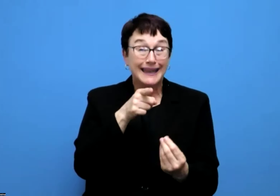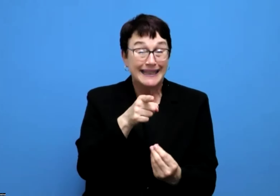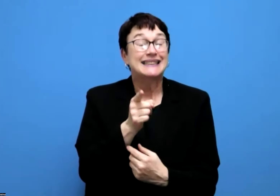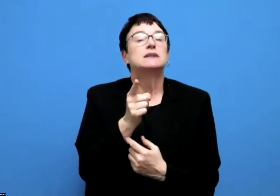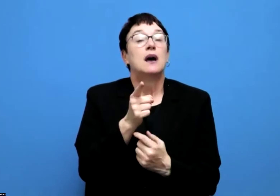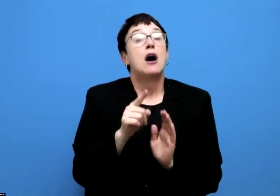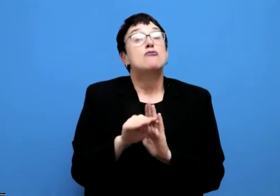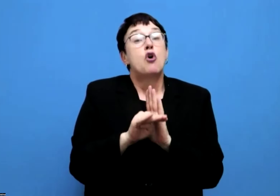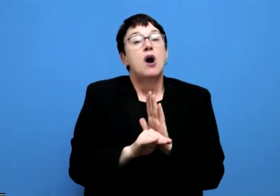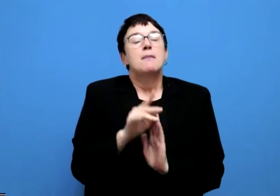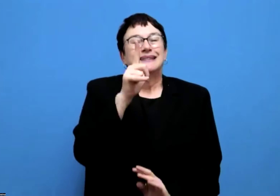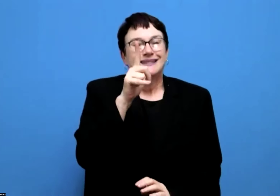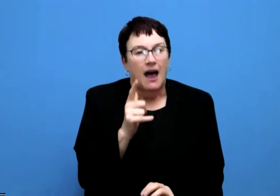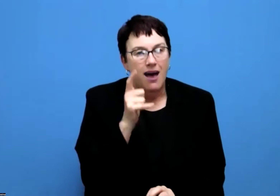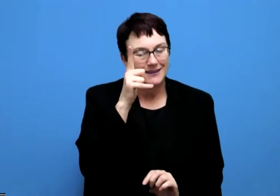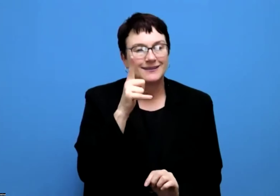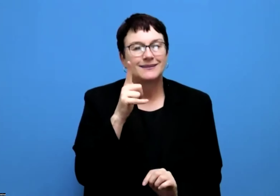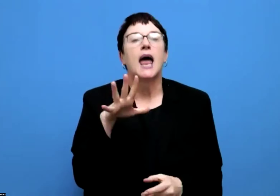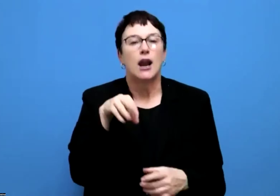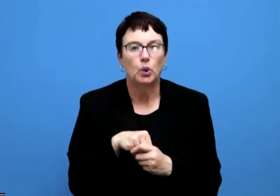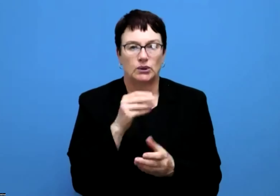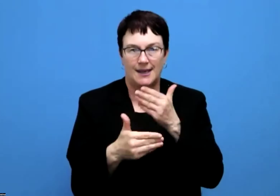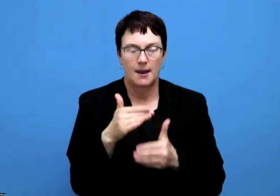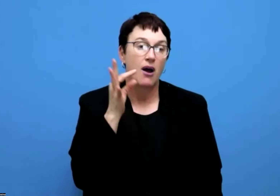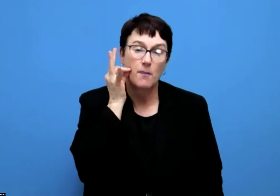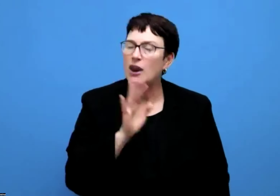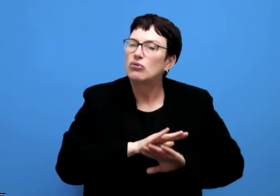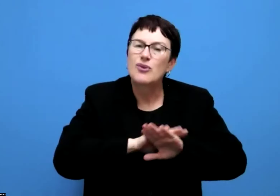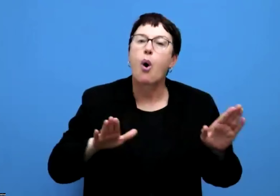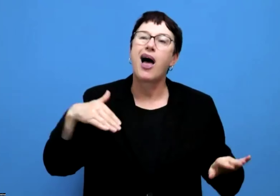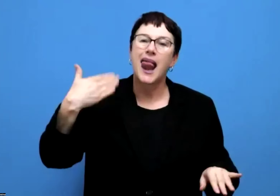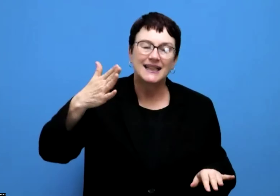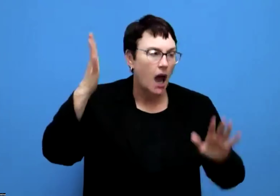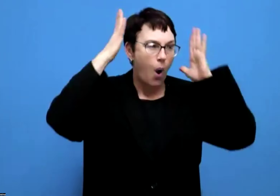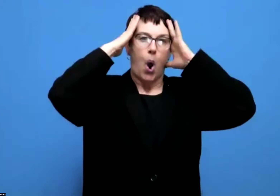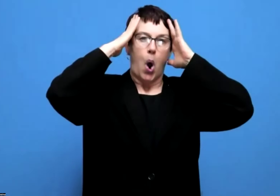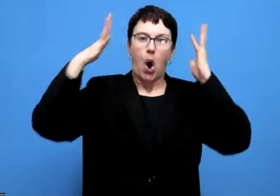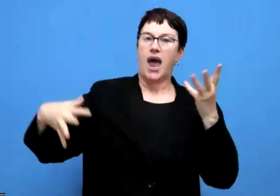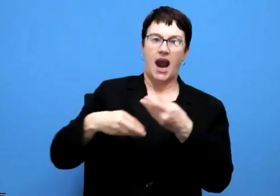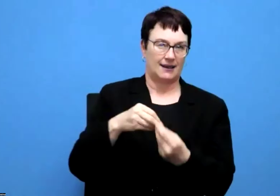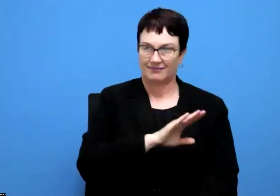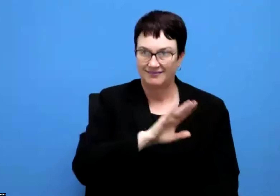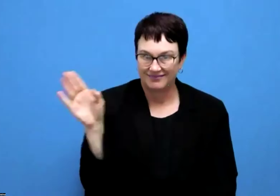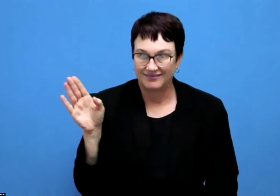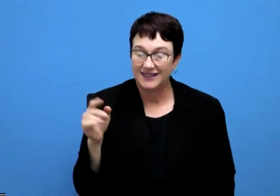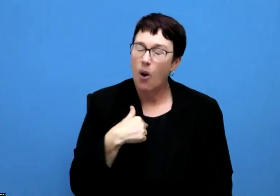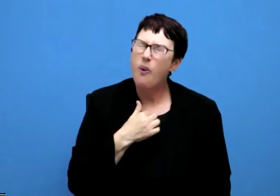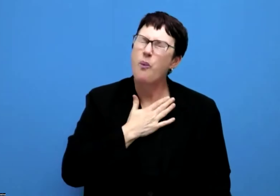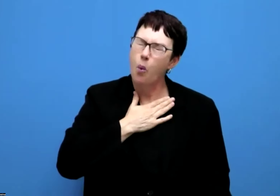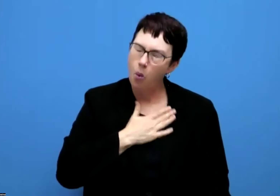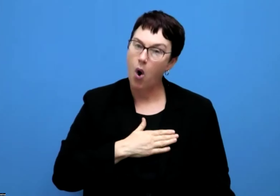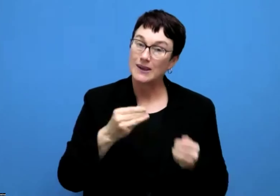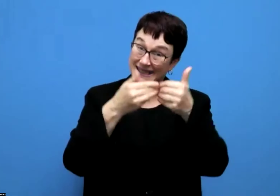not retrofitted later. True disability inclusive SRHR programming demands systemic change,